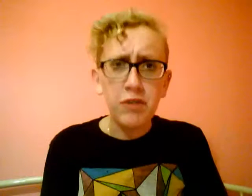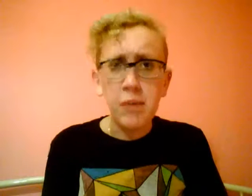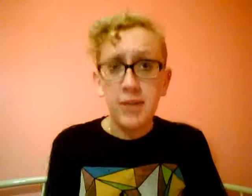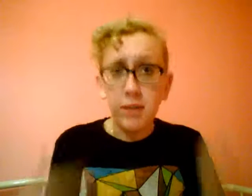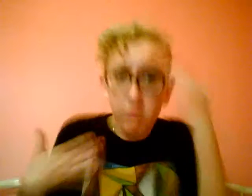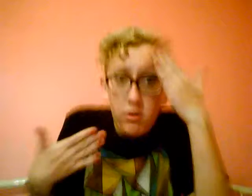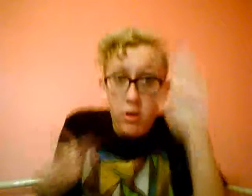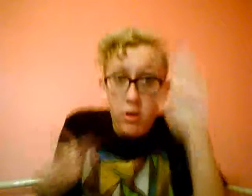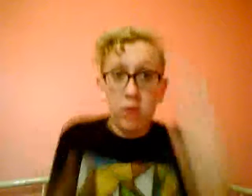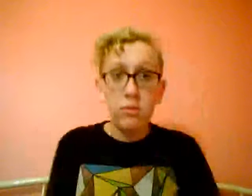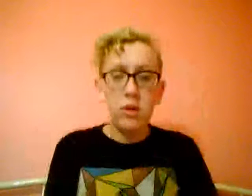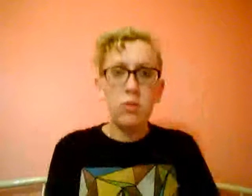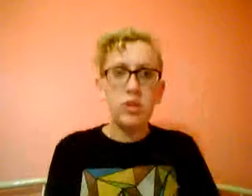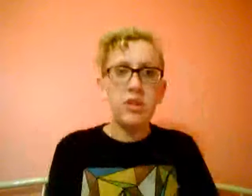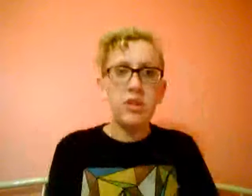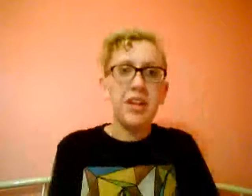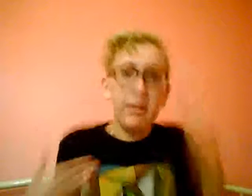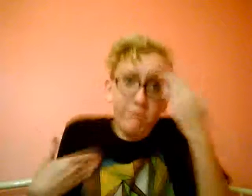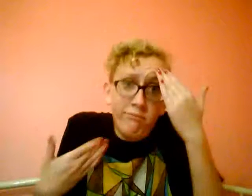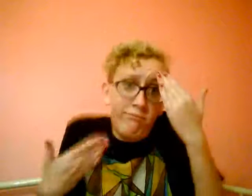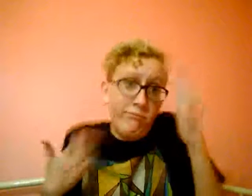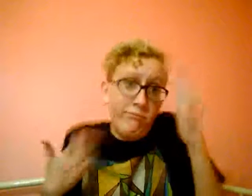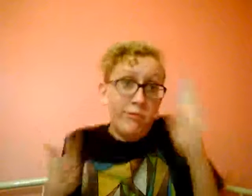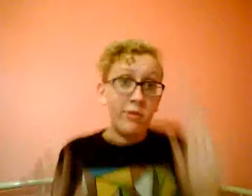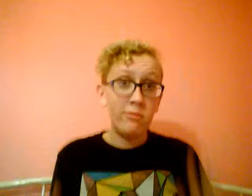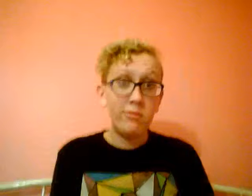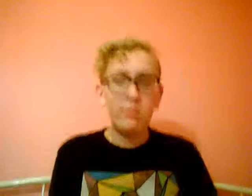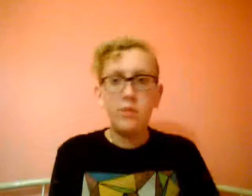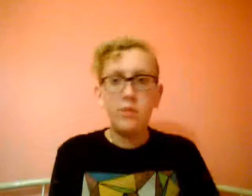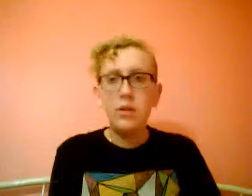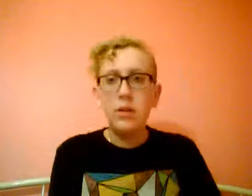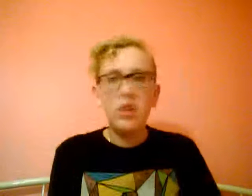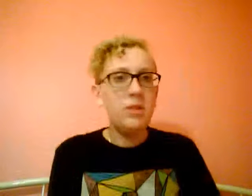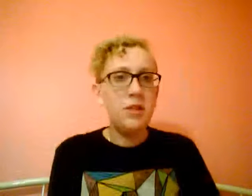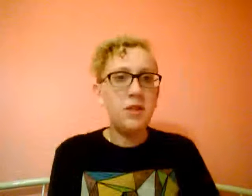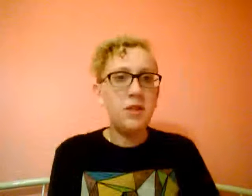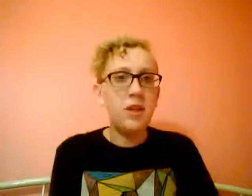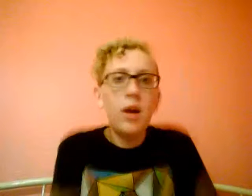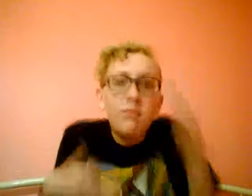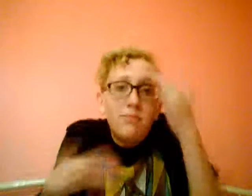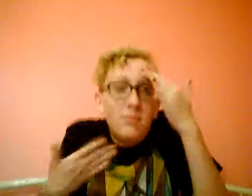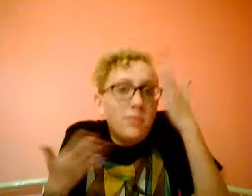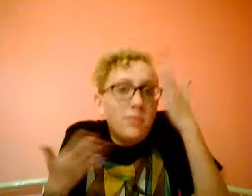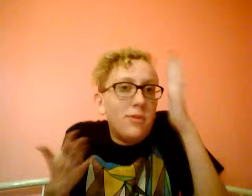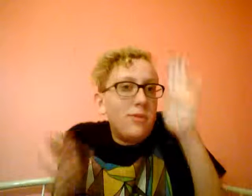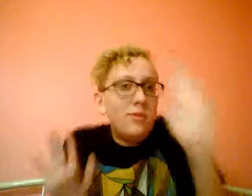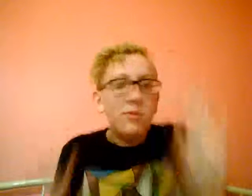your room messy? I don't know. What'd you do today? I don't know. Did you feed the dog? I don't